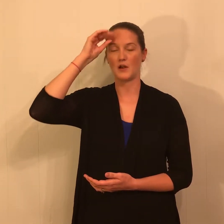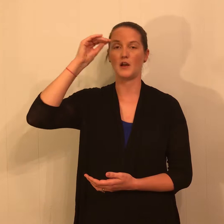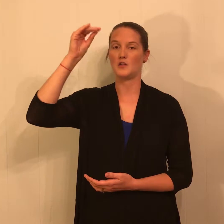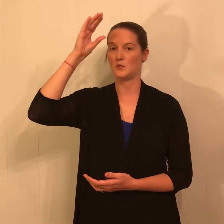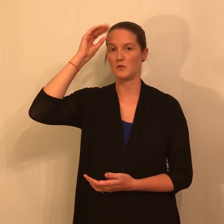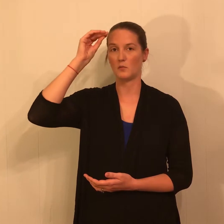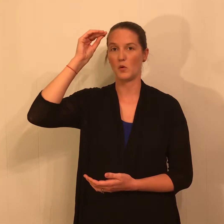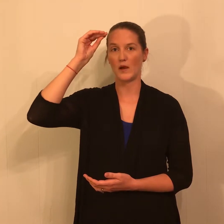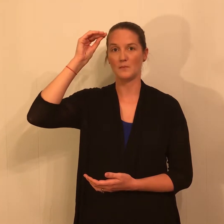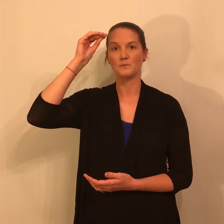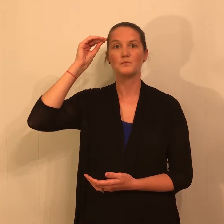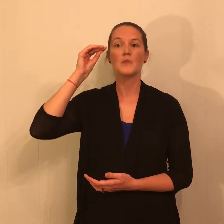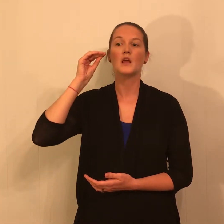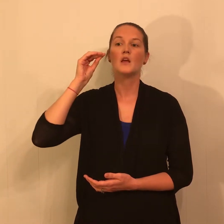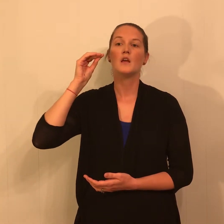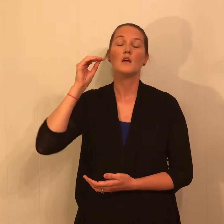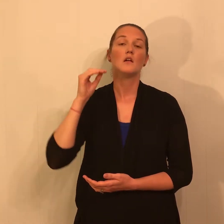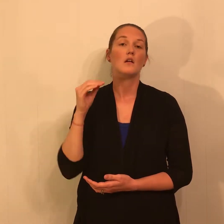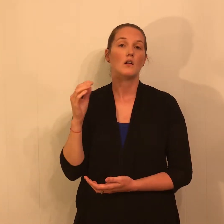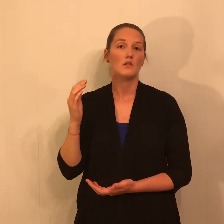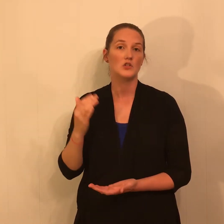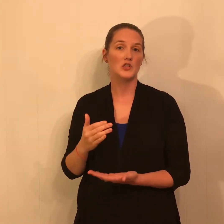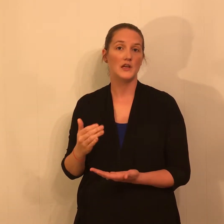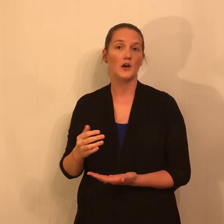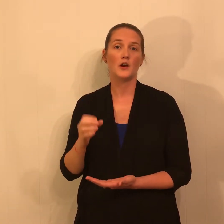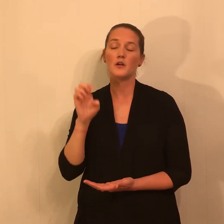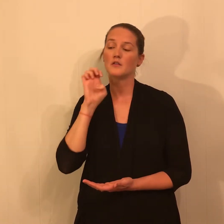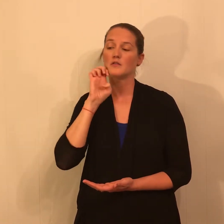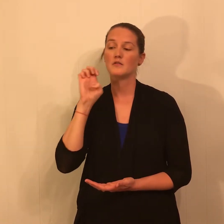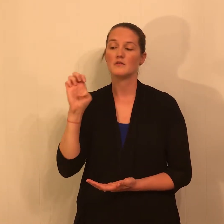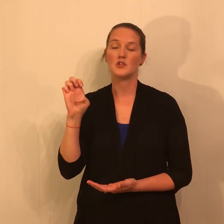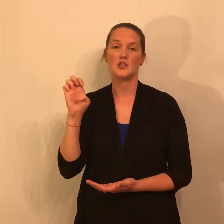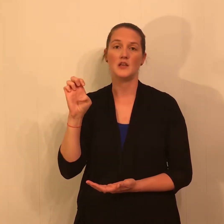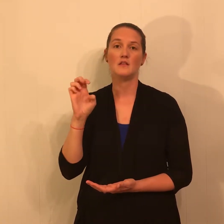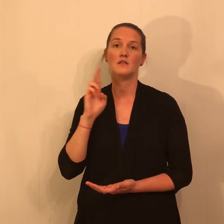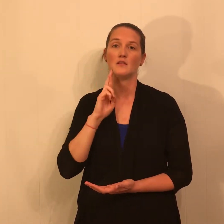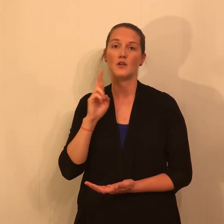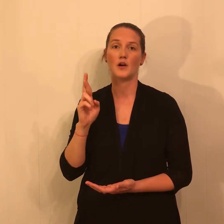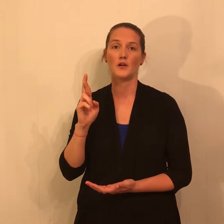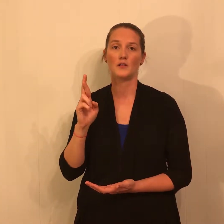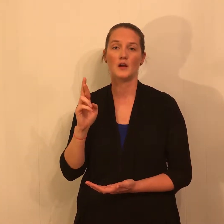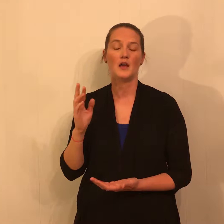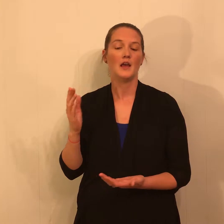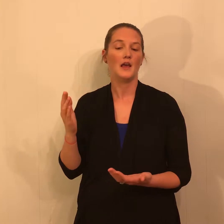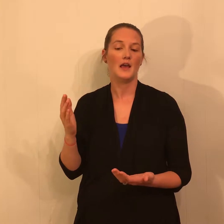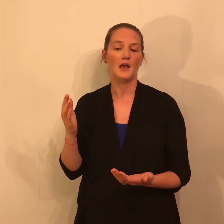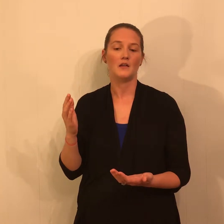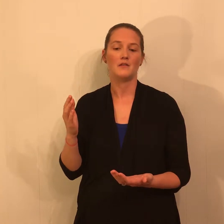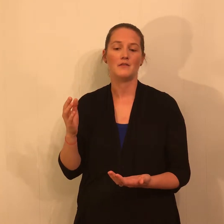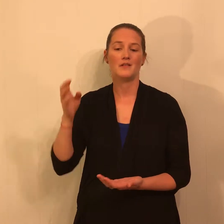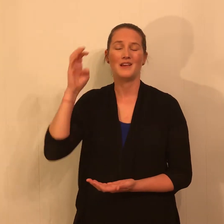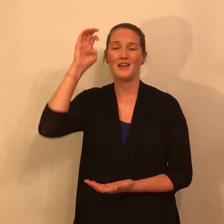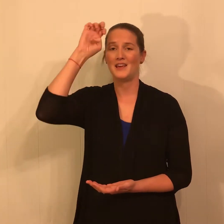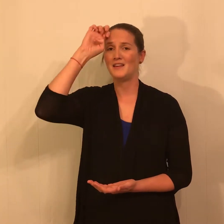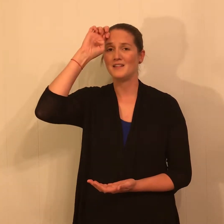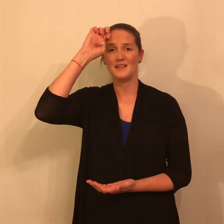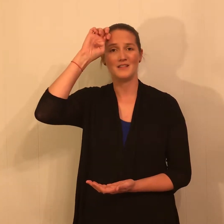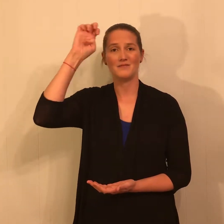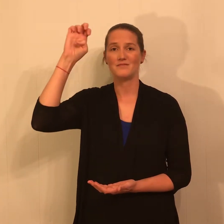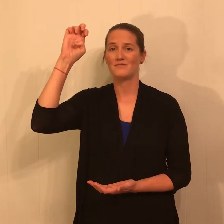that you would for boy. She, her. She, her. And he